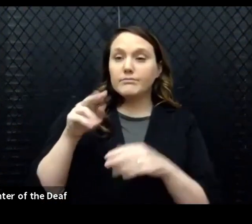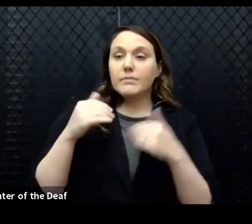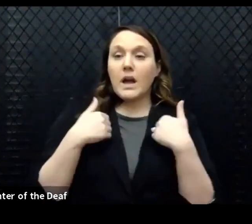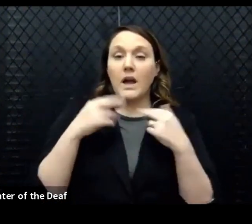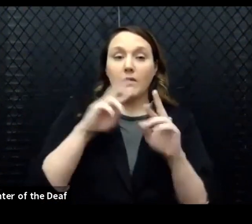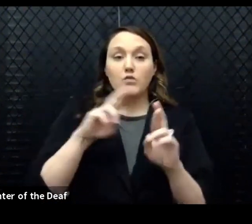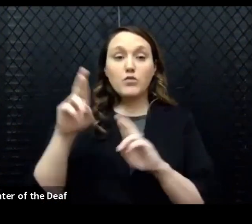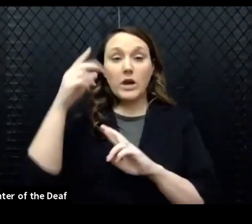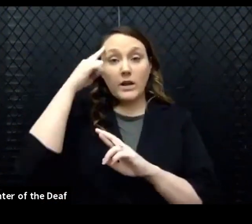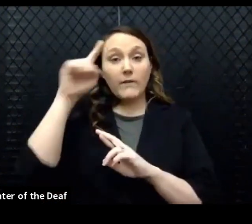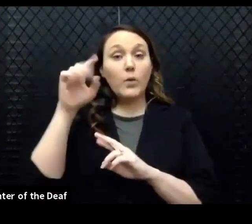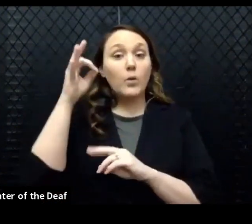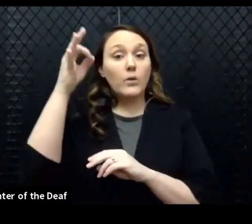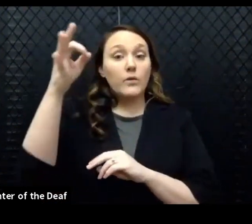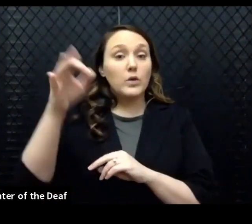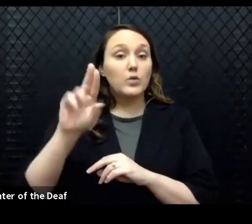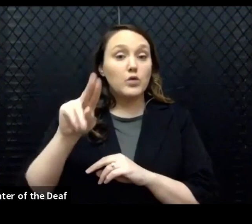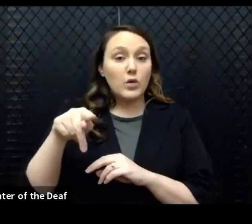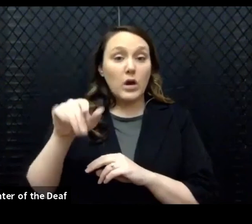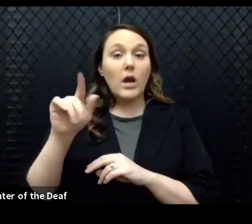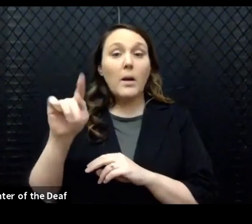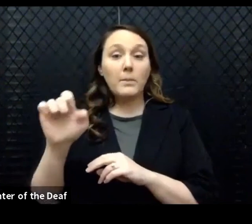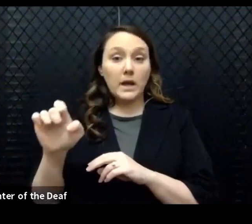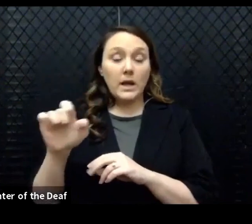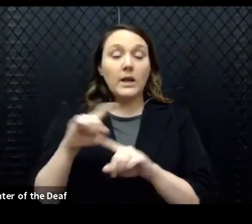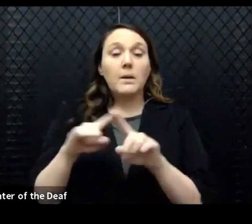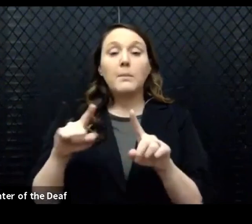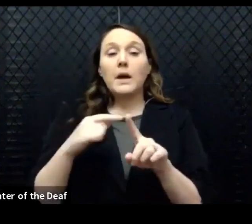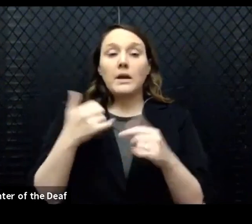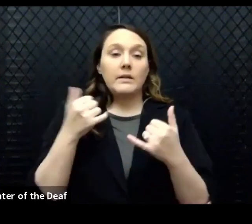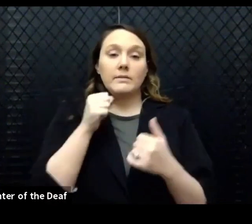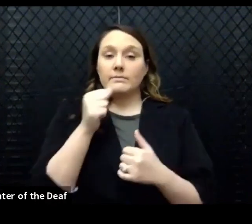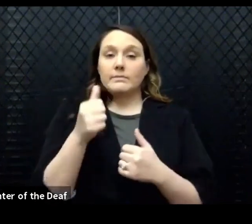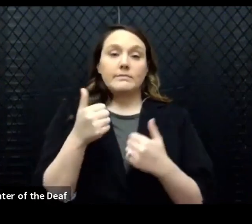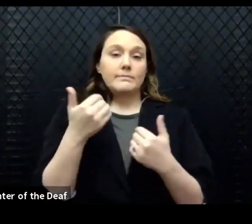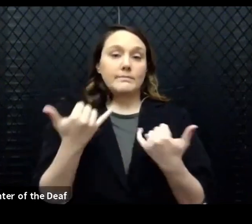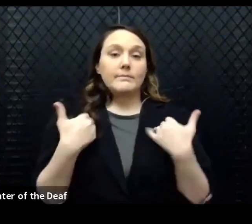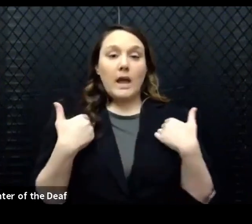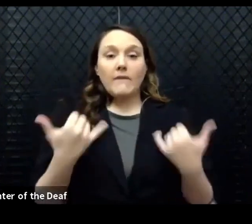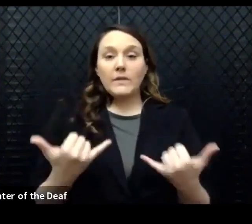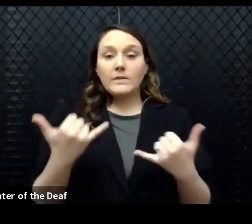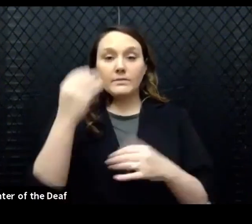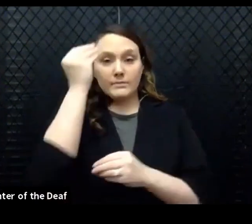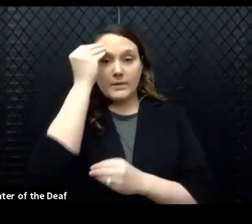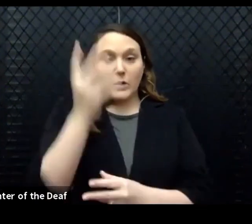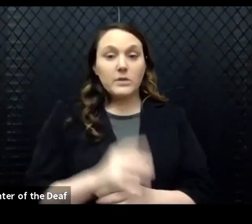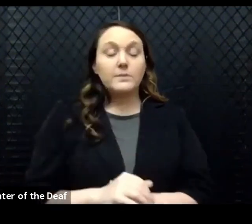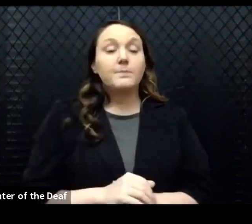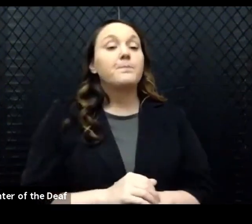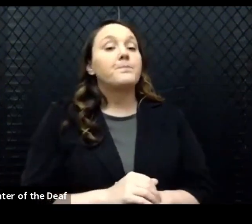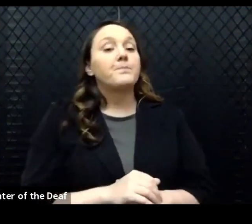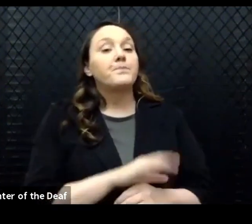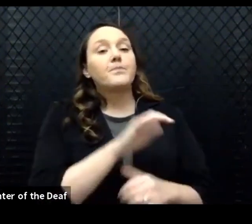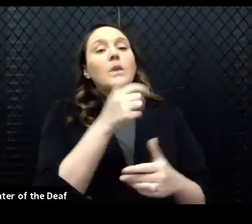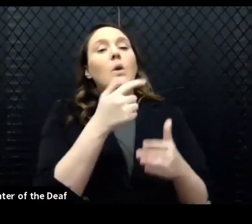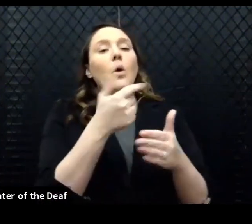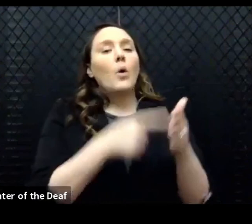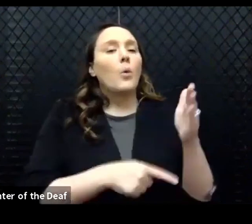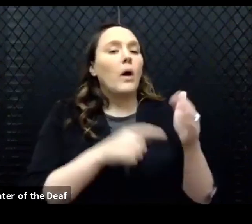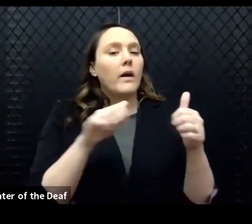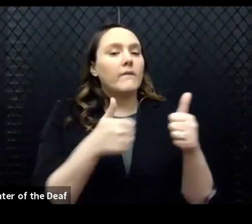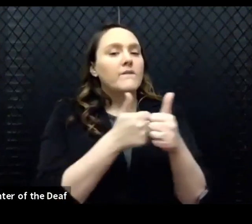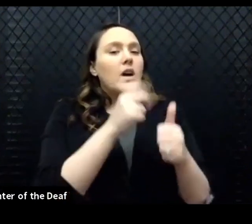future update, but it's not something that I have the information on. Follow-up question is, what follow-up action is